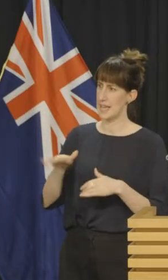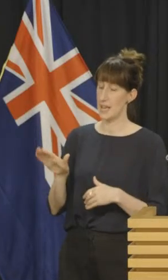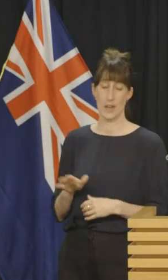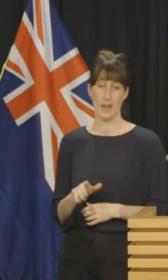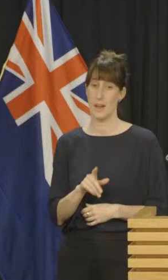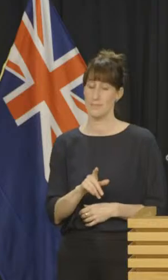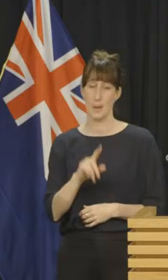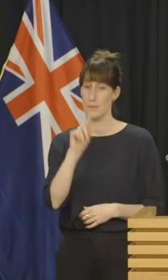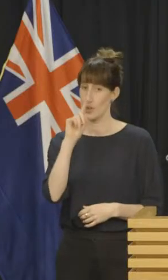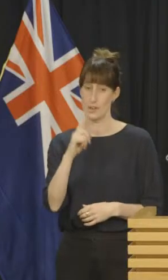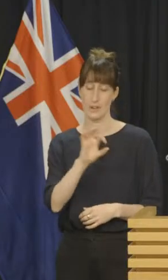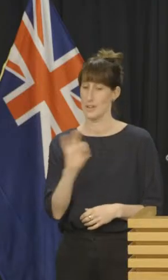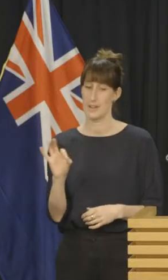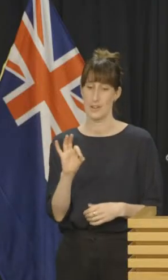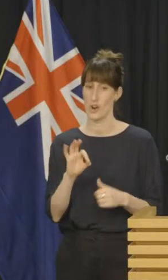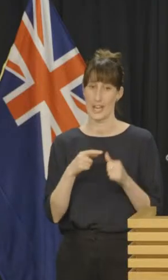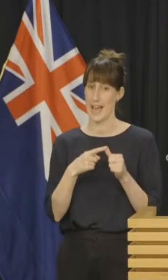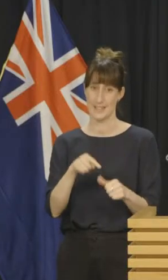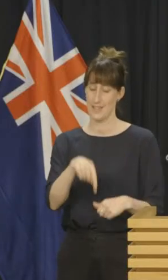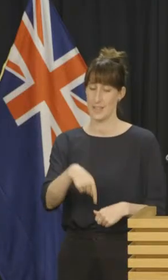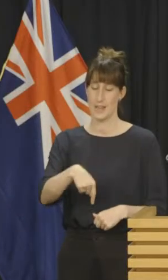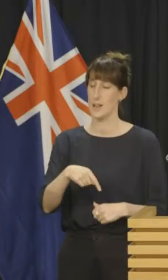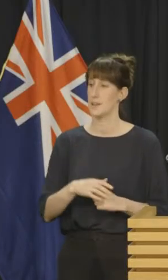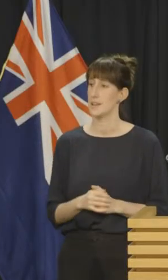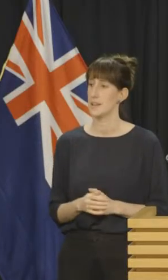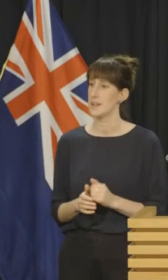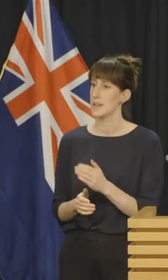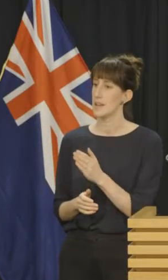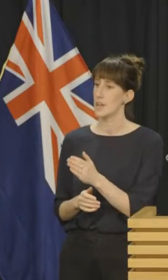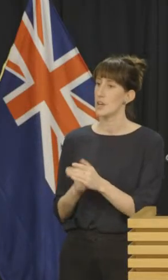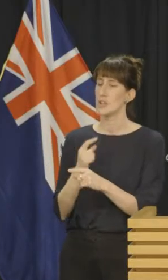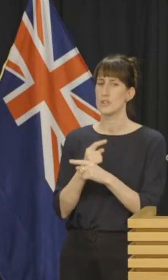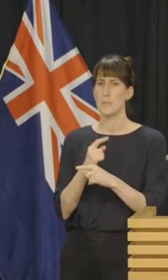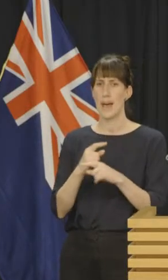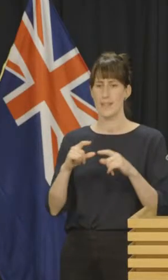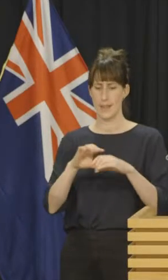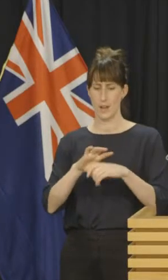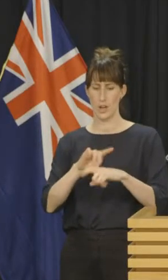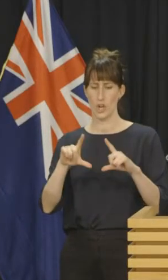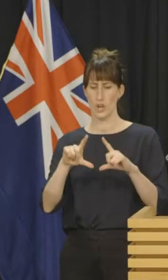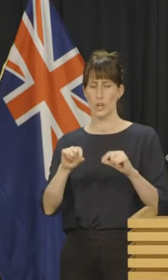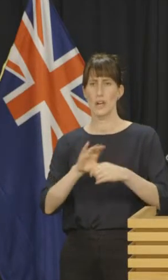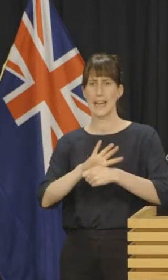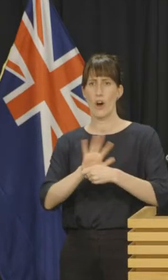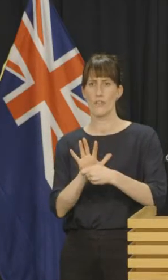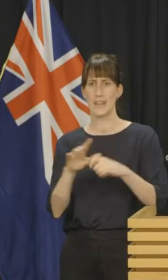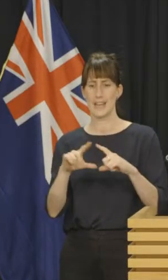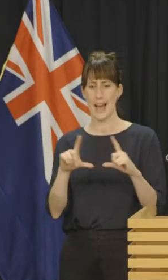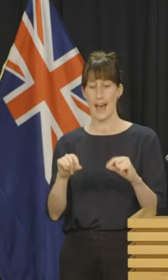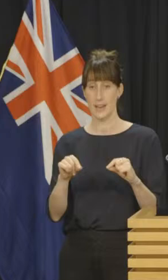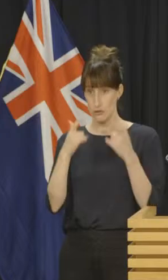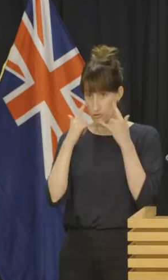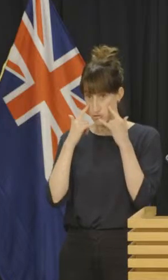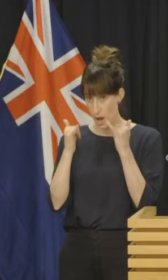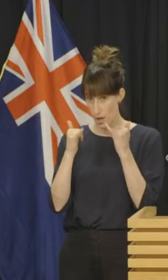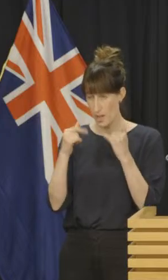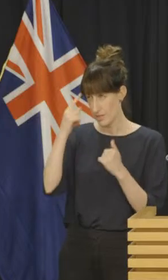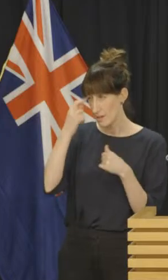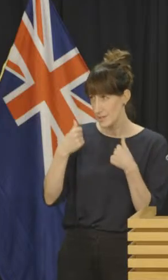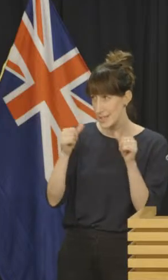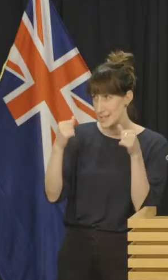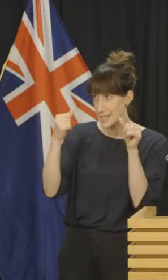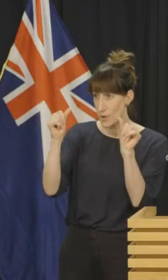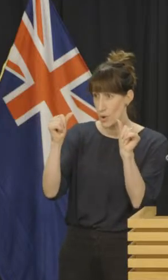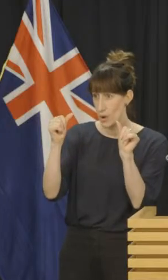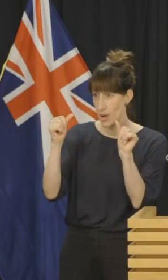today. What do you think there's a reasonable chance of success in this trial, and do you think there's a reasonable chance that people will want to